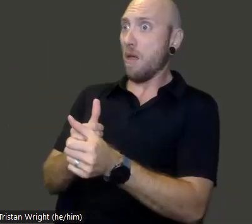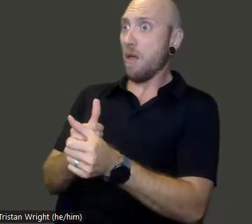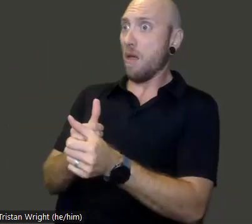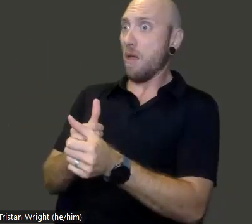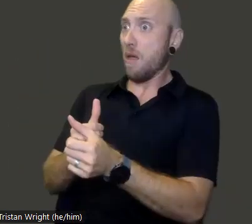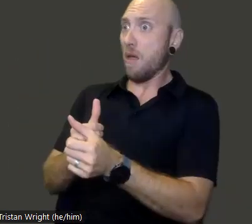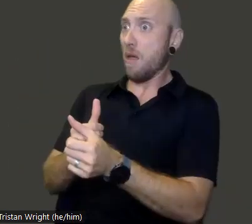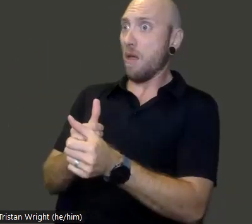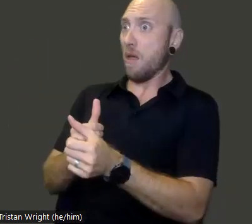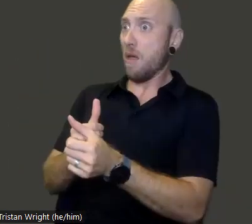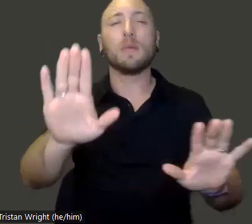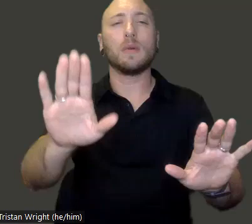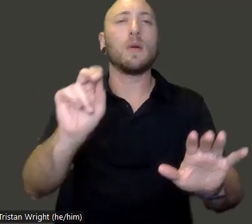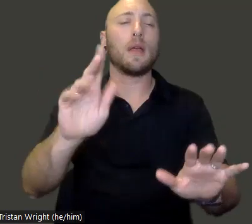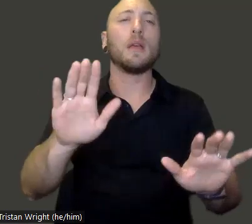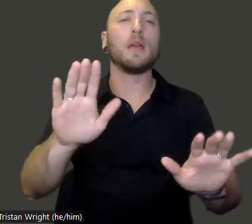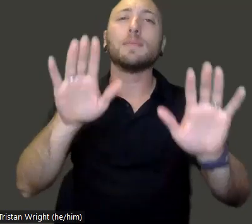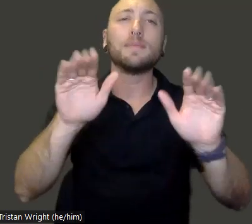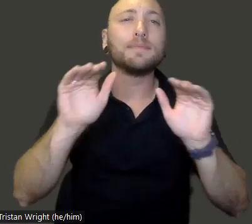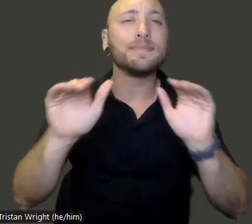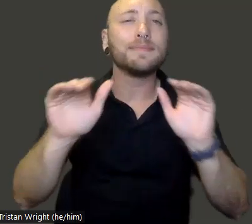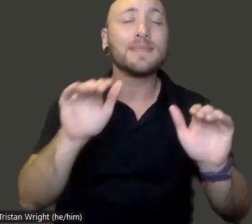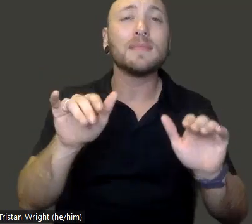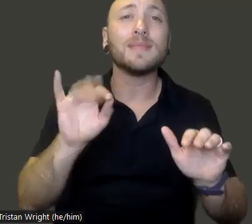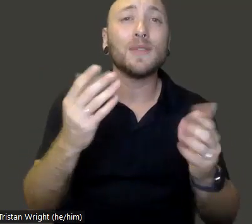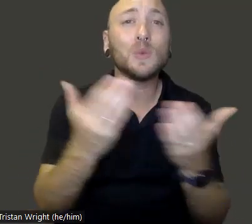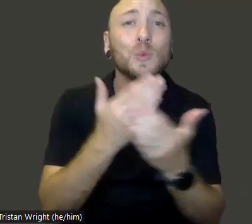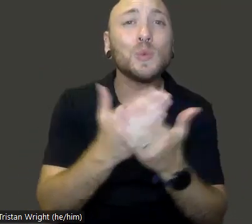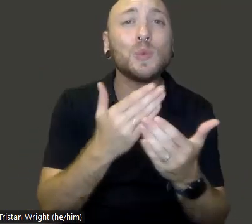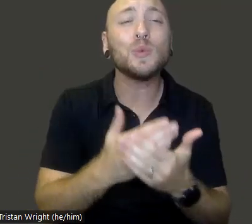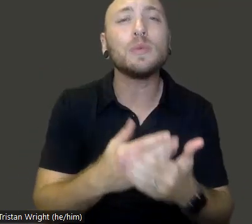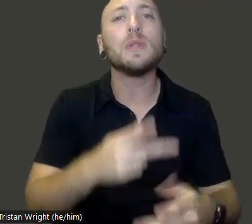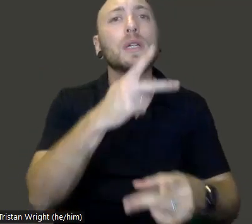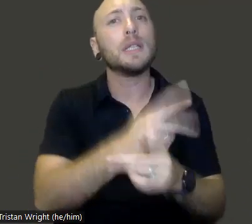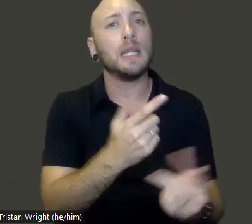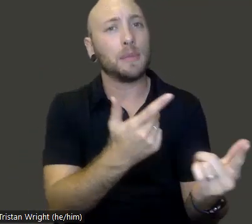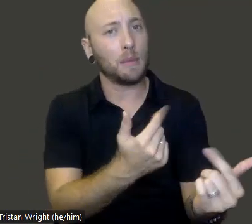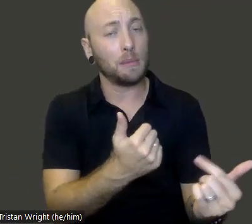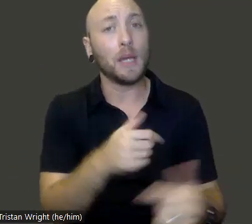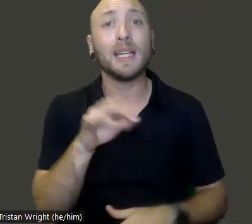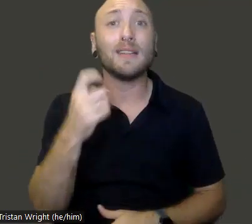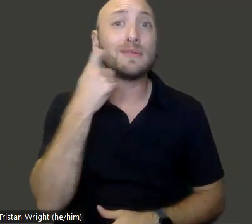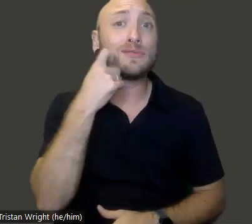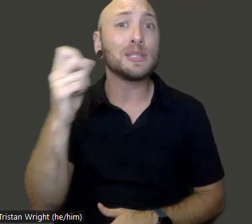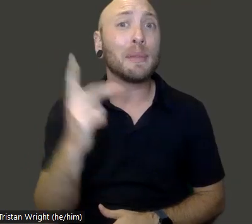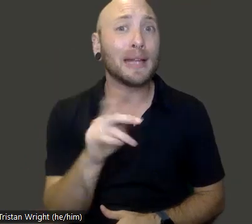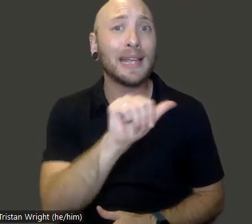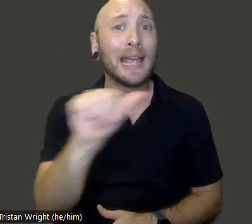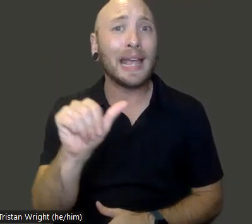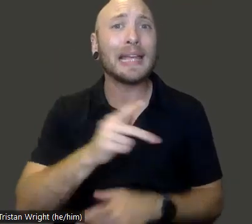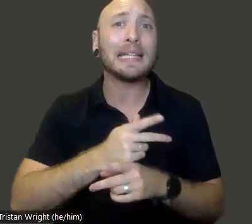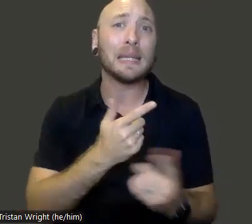or who's coming back, like, please, number one, please keep coming back. And number two, find somebody who's been through this